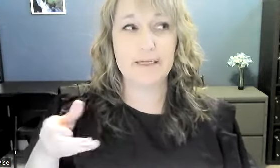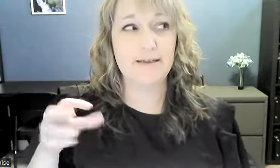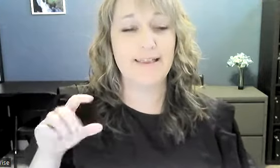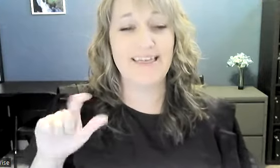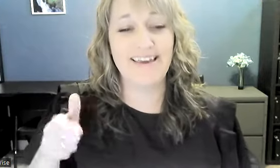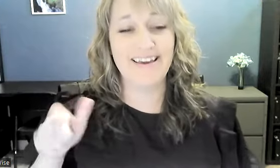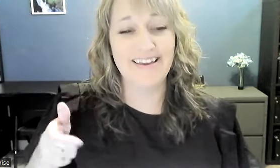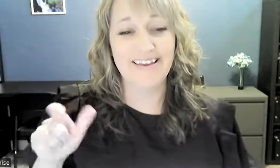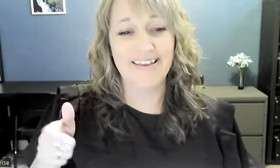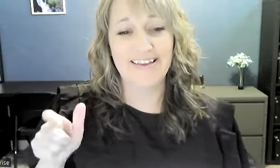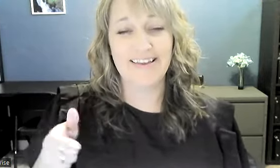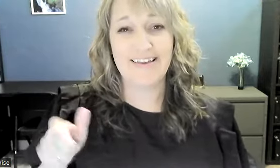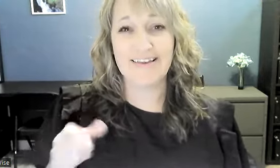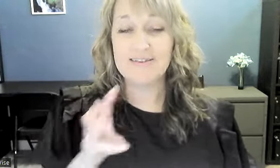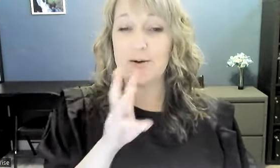button thing. Okay, so,